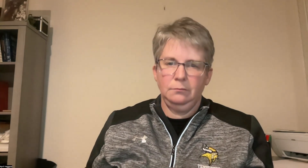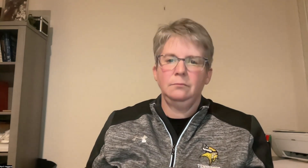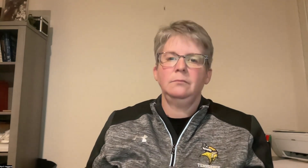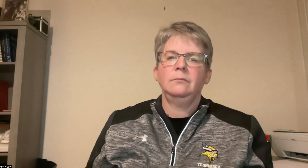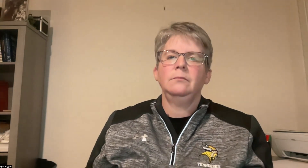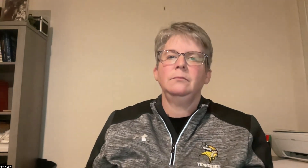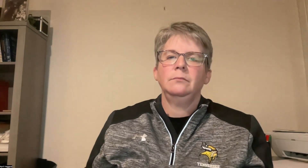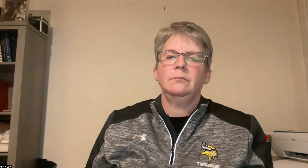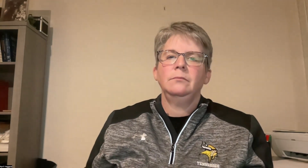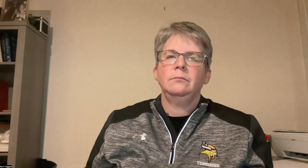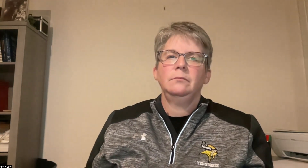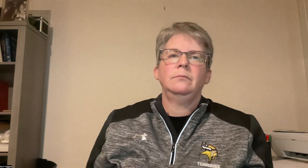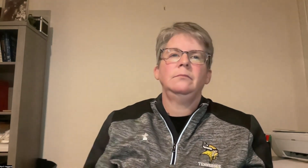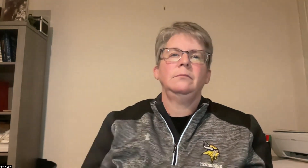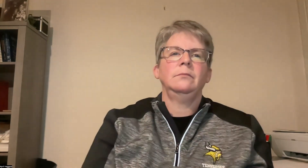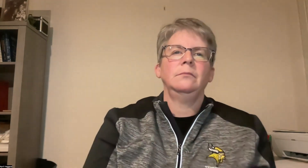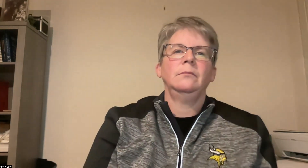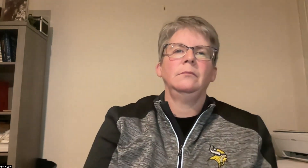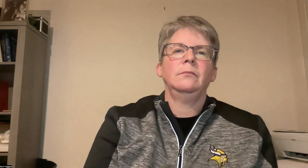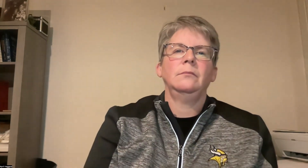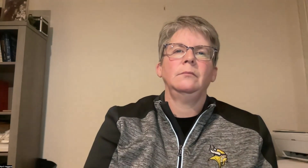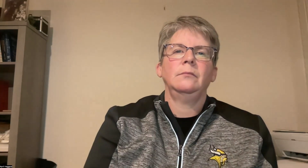2 versions that we can work on from now. That will help a lot.